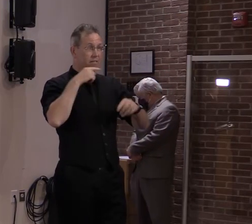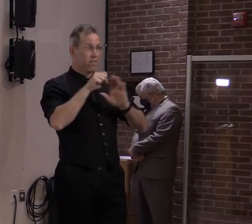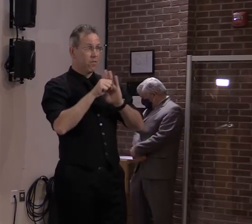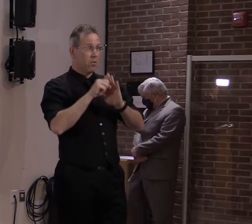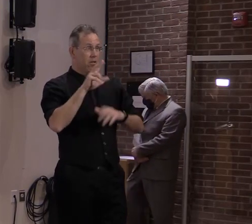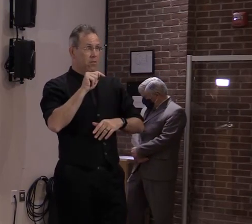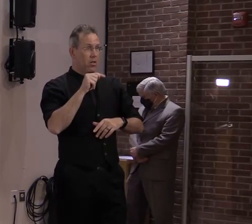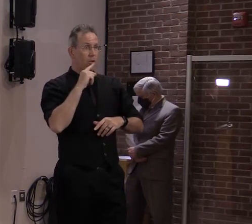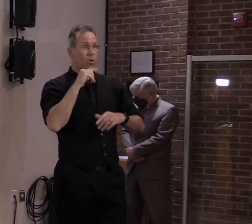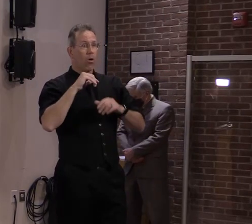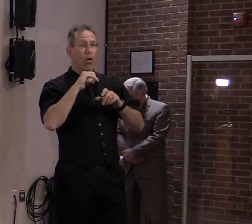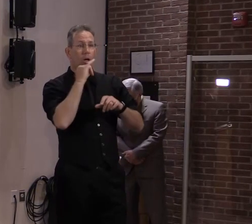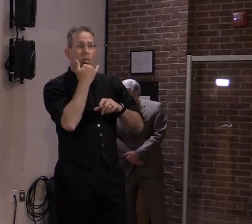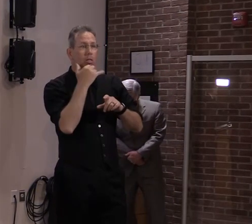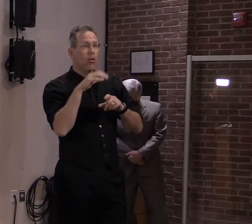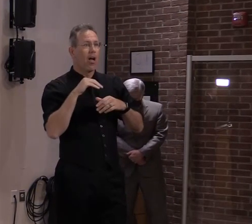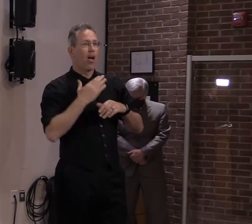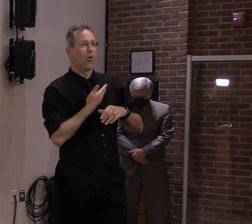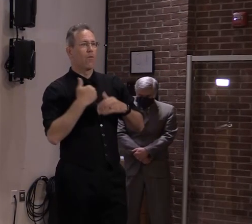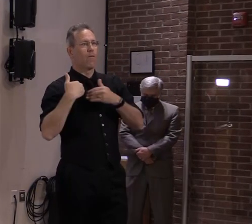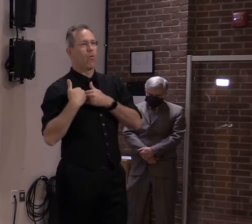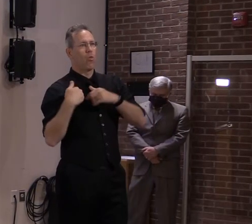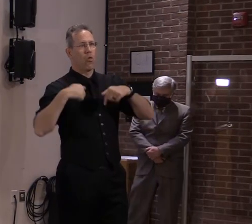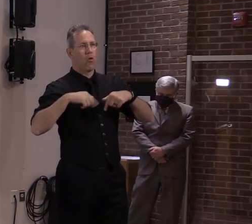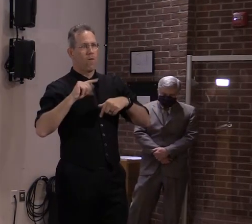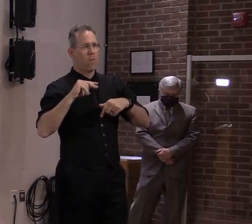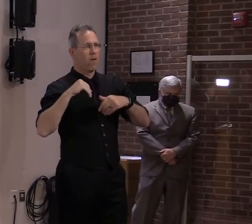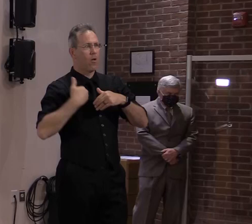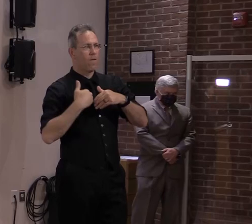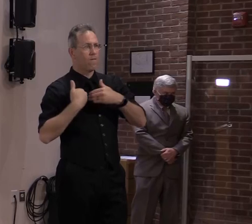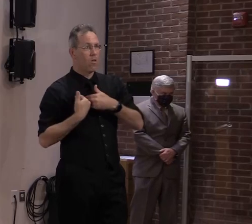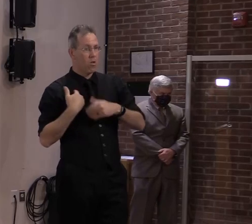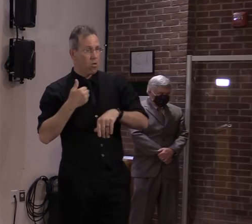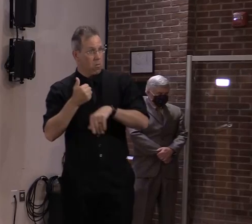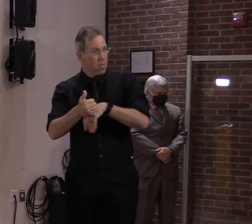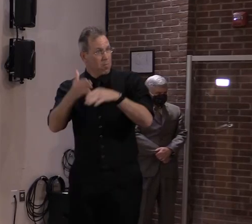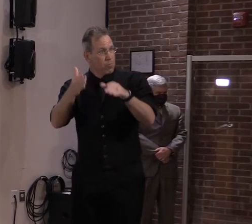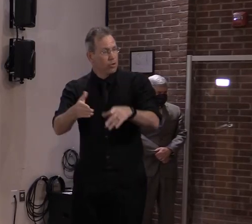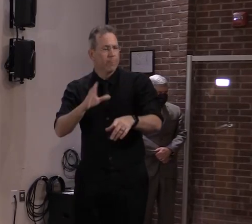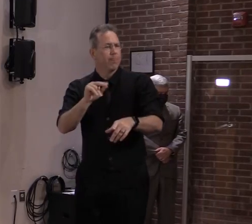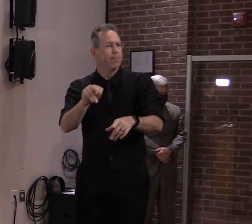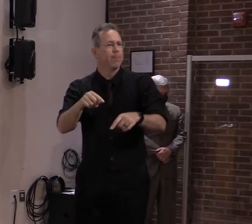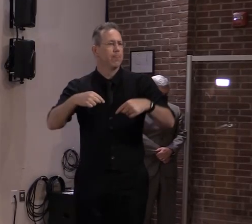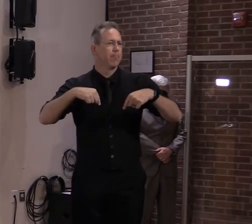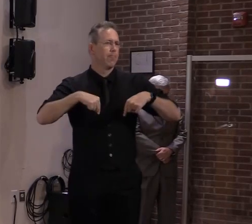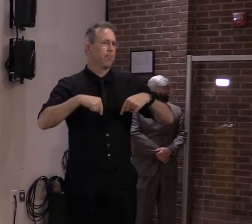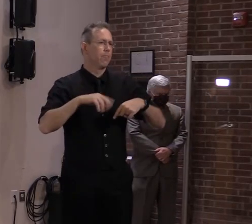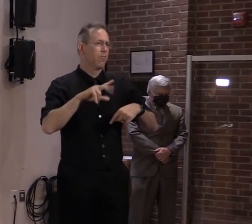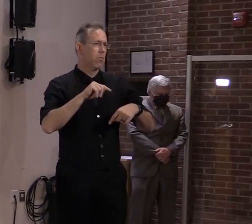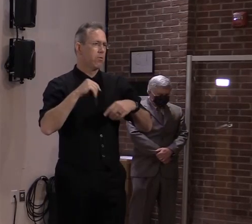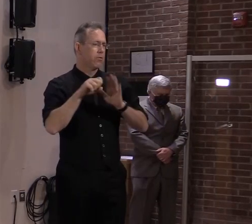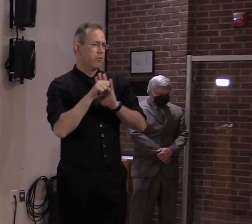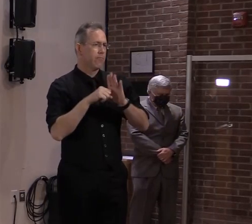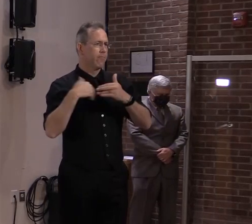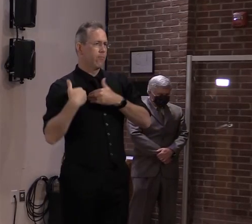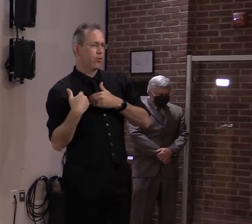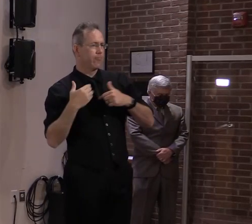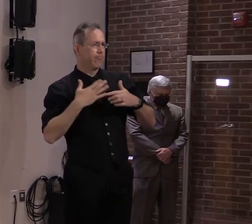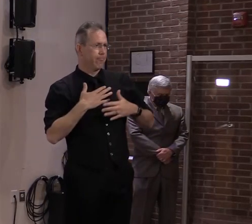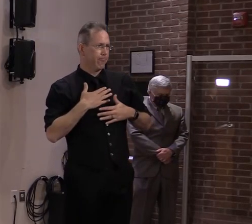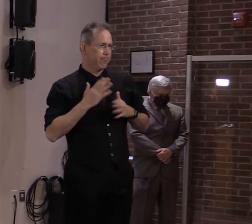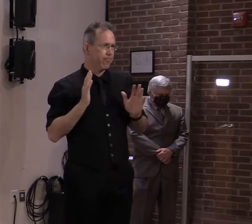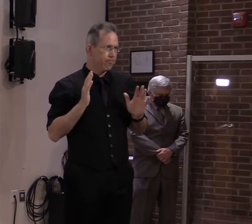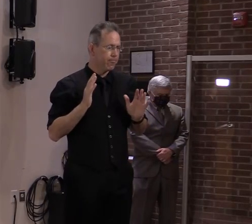the individual should be held harmless. And traditionally, unless we're directed otherwise, if someone